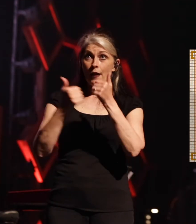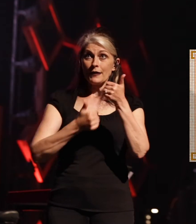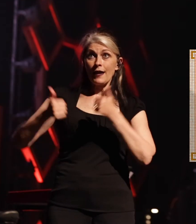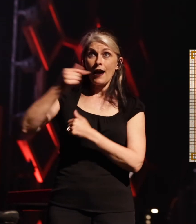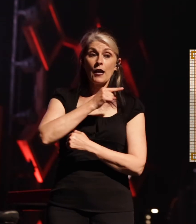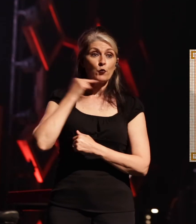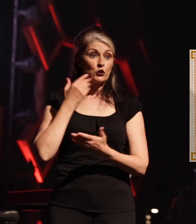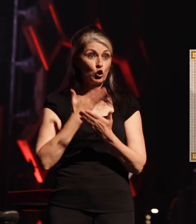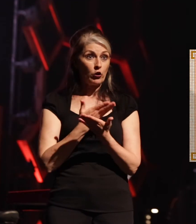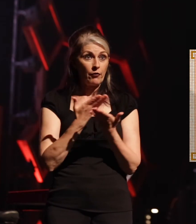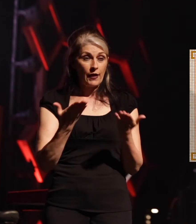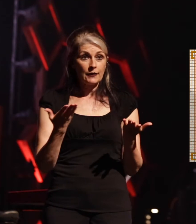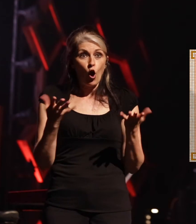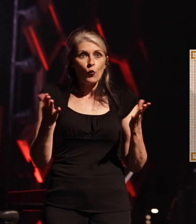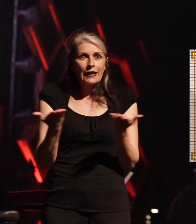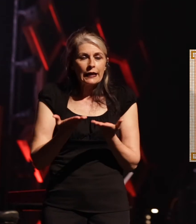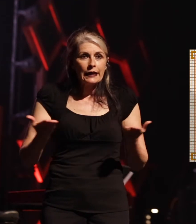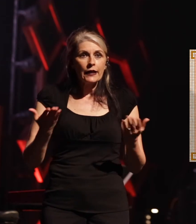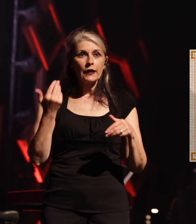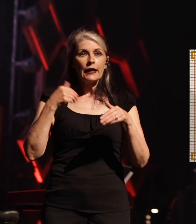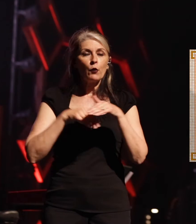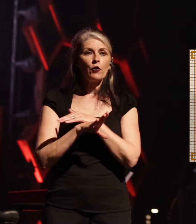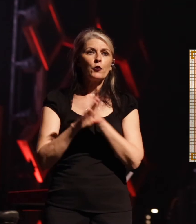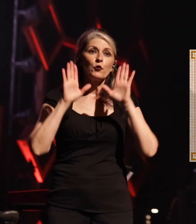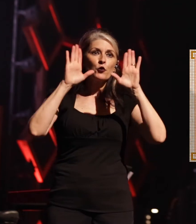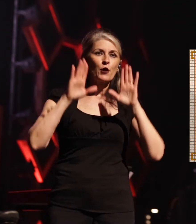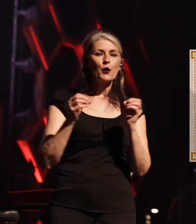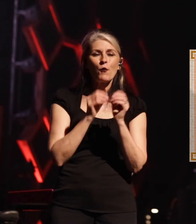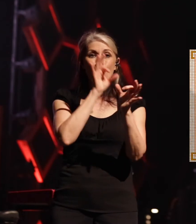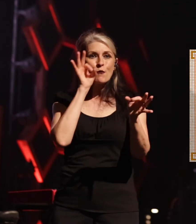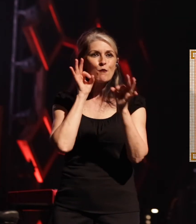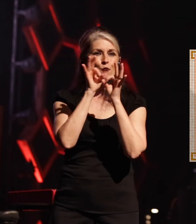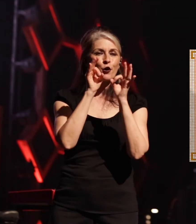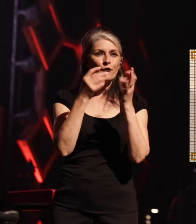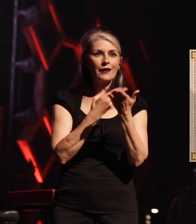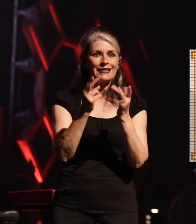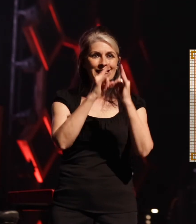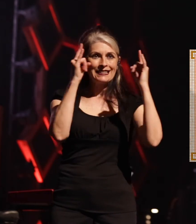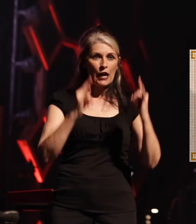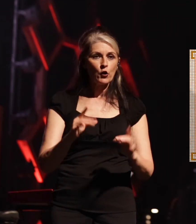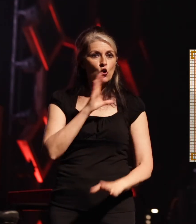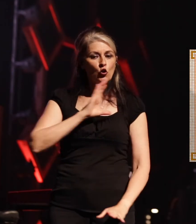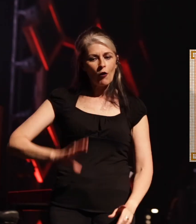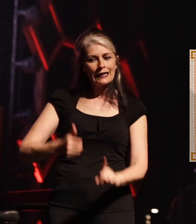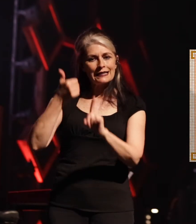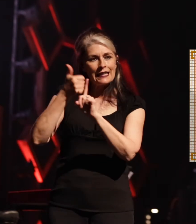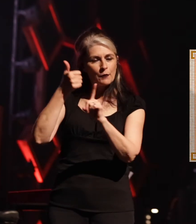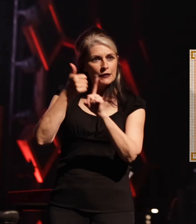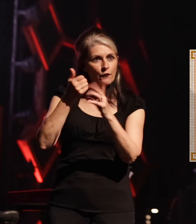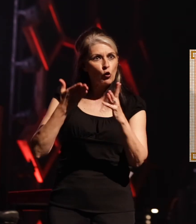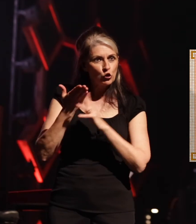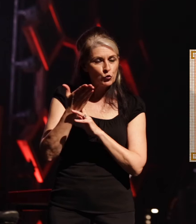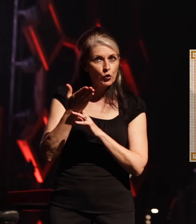here, he went through the greater and more perfect tabernacle." So Christ himself goes through this tabernacle that's in heaven that